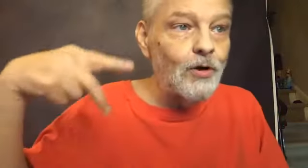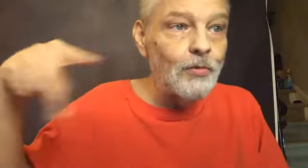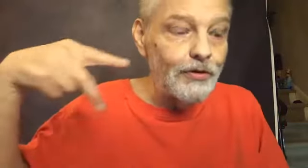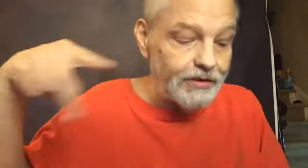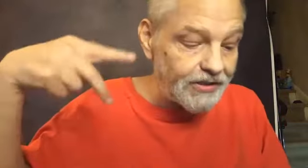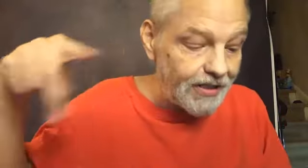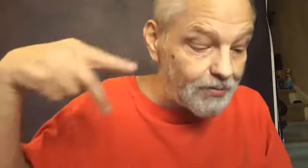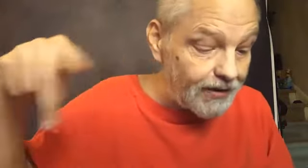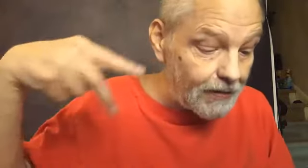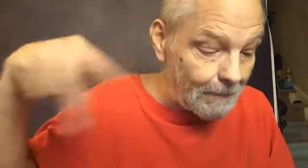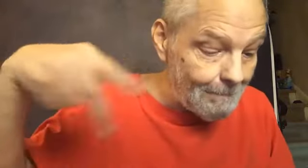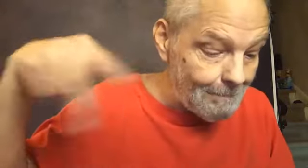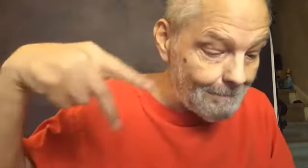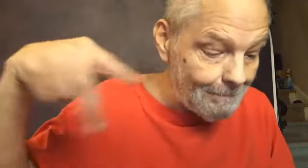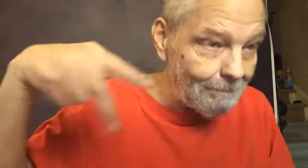Purple, you just shake a P.